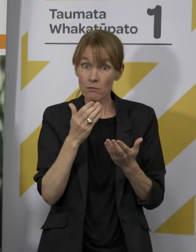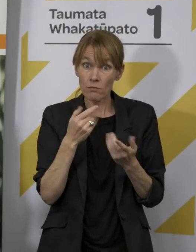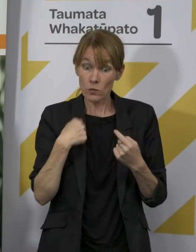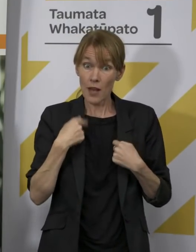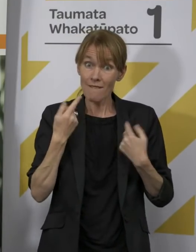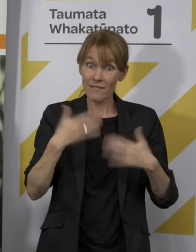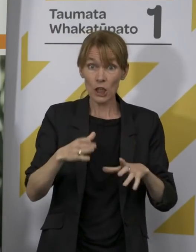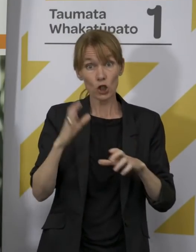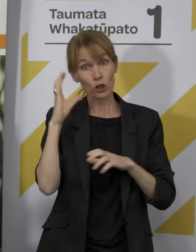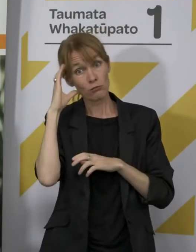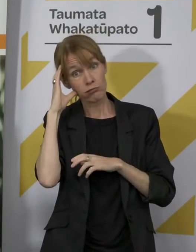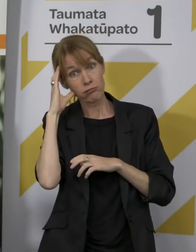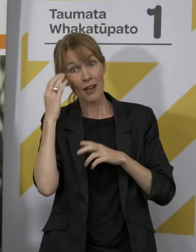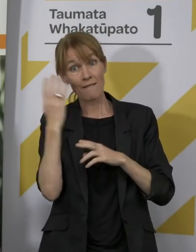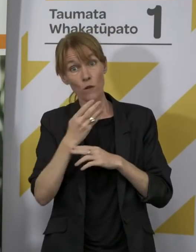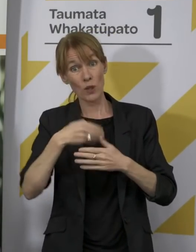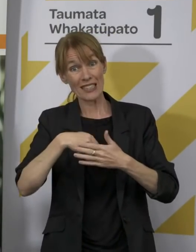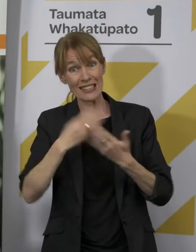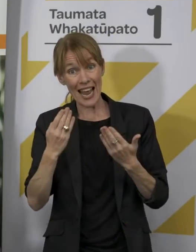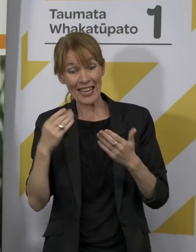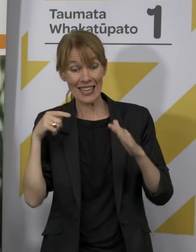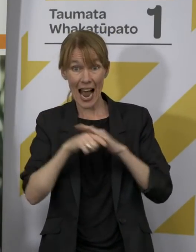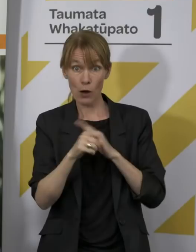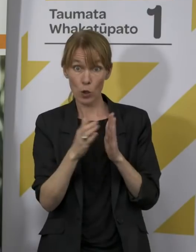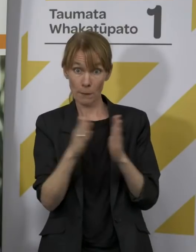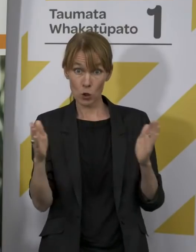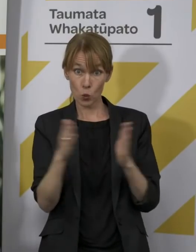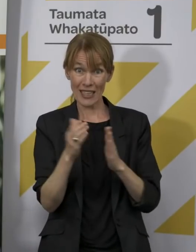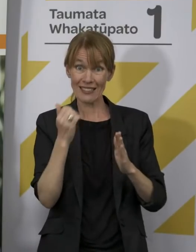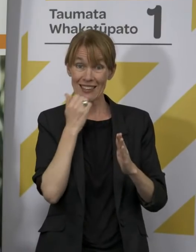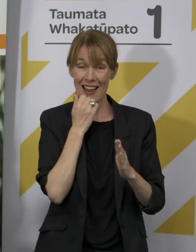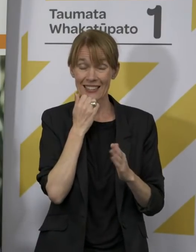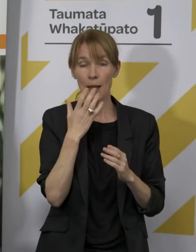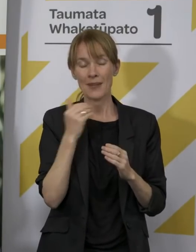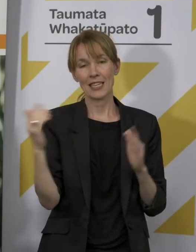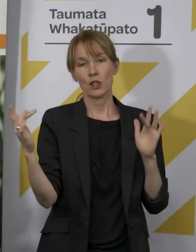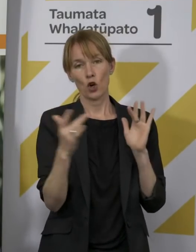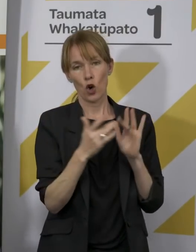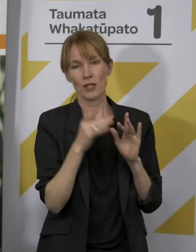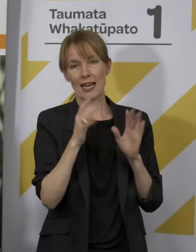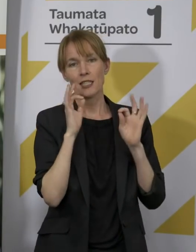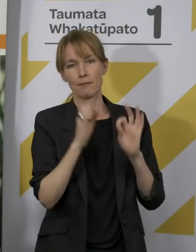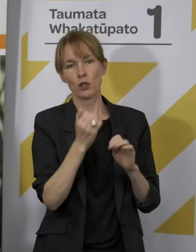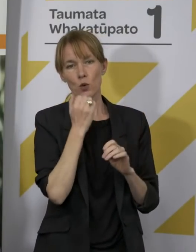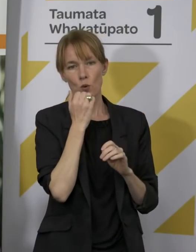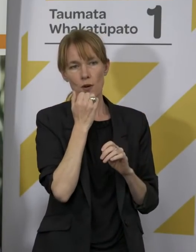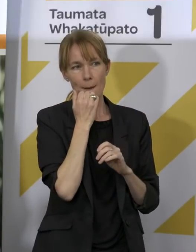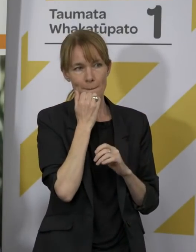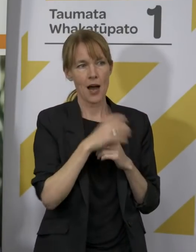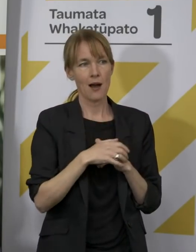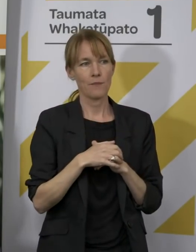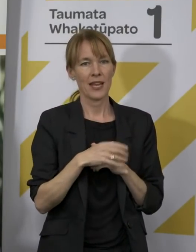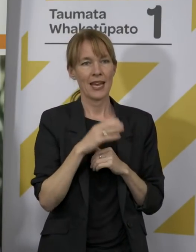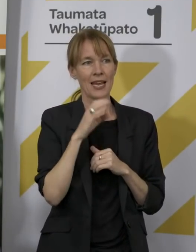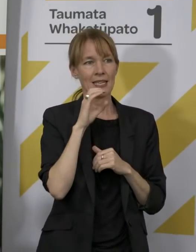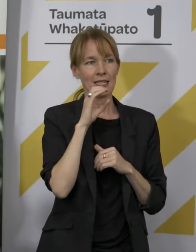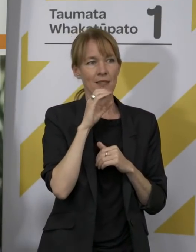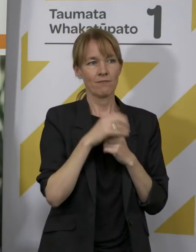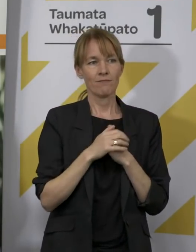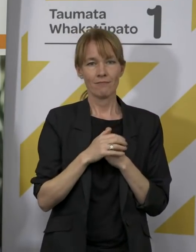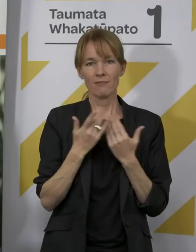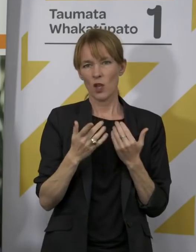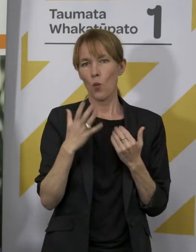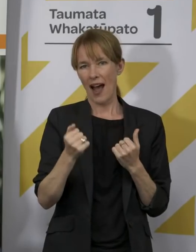number with a dedicated helpline team, 09 302 0408.